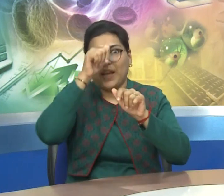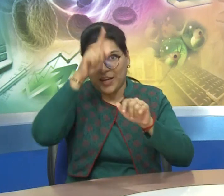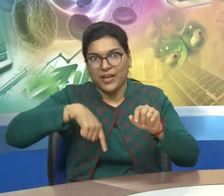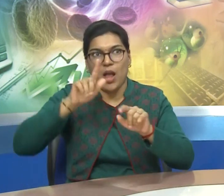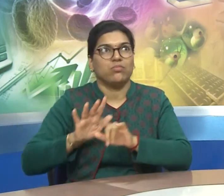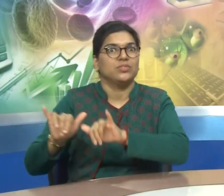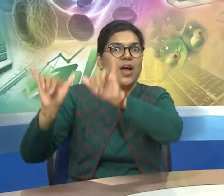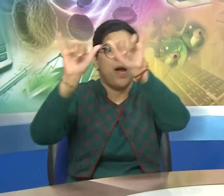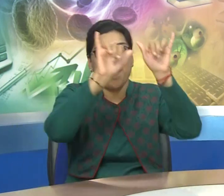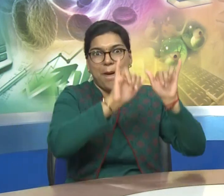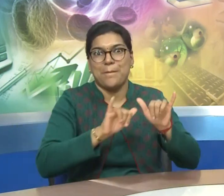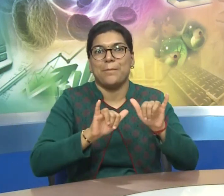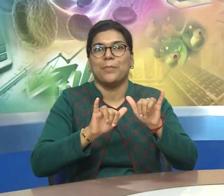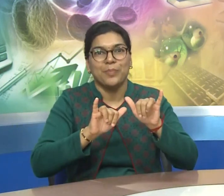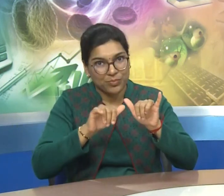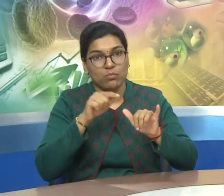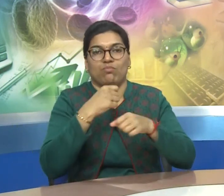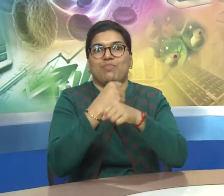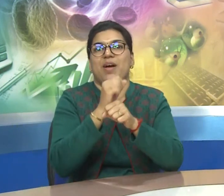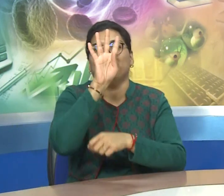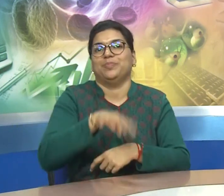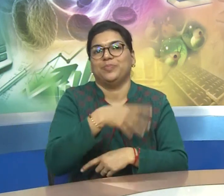Similarly, in CC, it has some standard unit schedules.